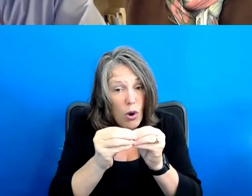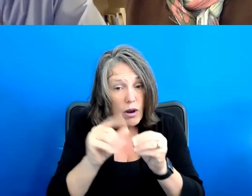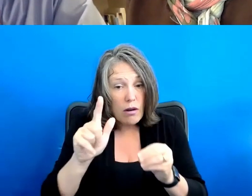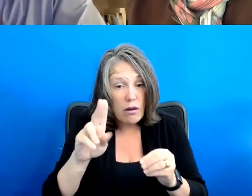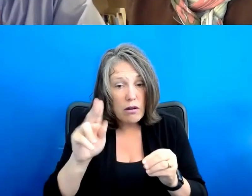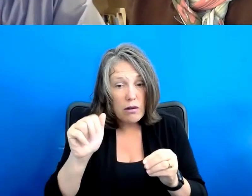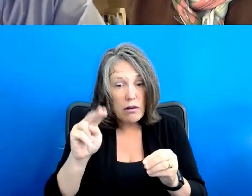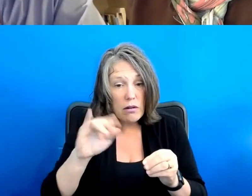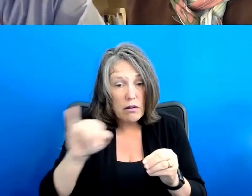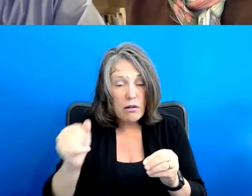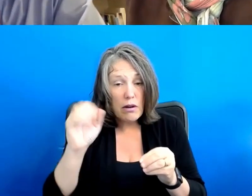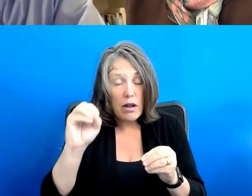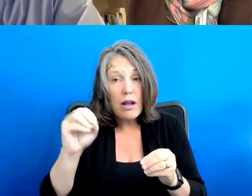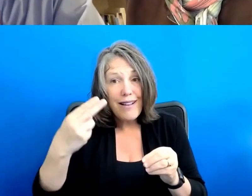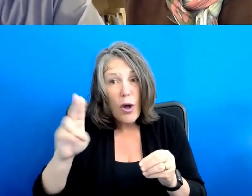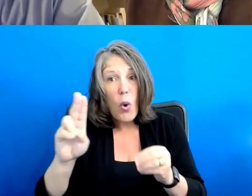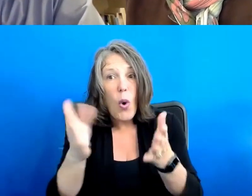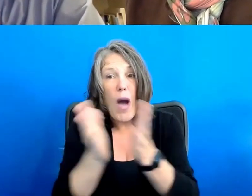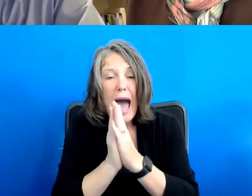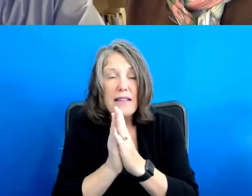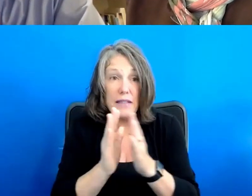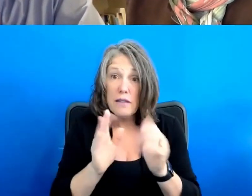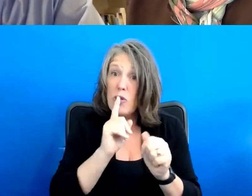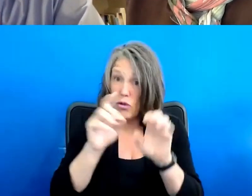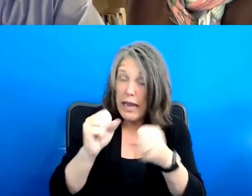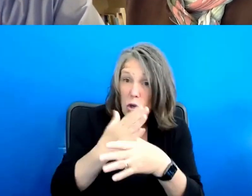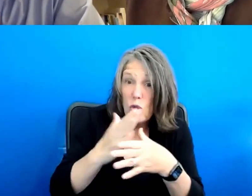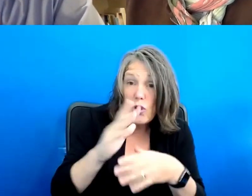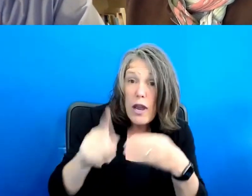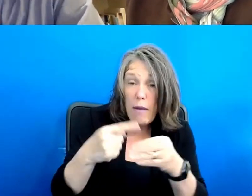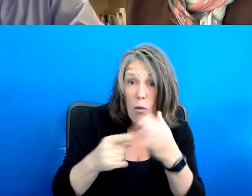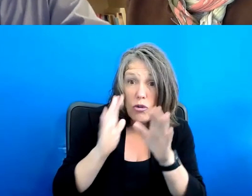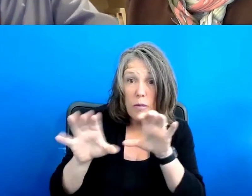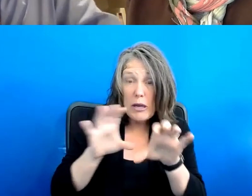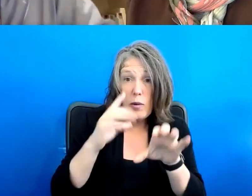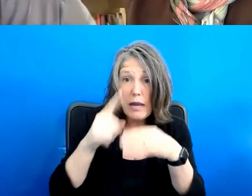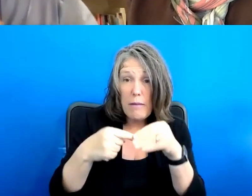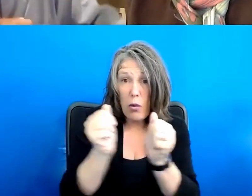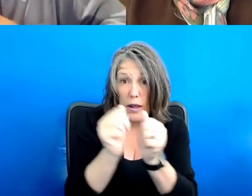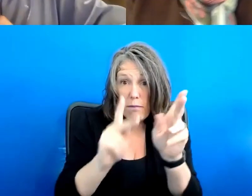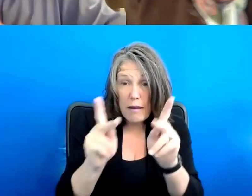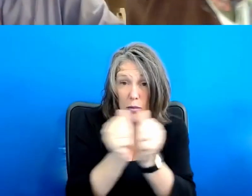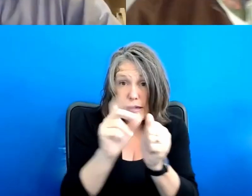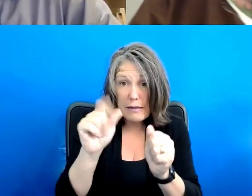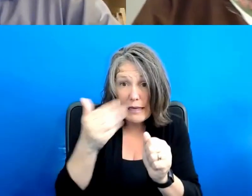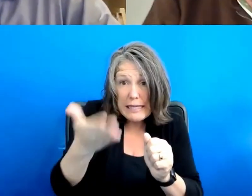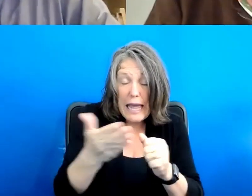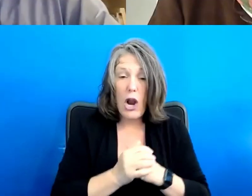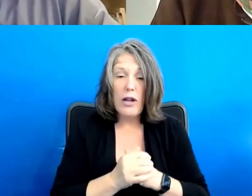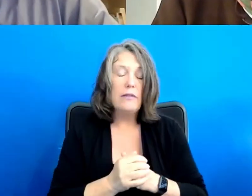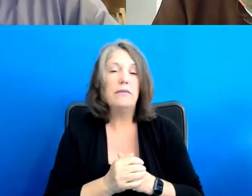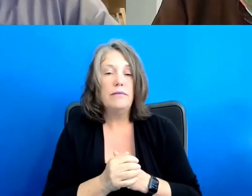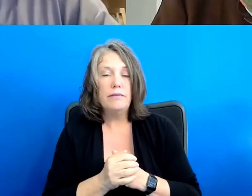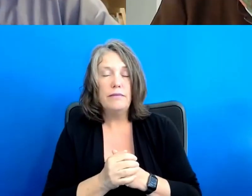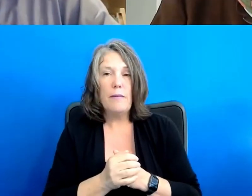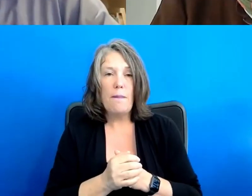with national or local organizations of persons with disabilities there? Yeah, I know China